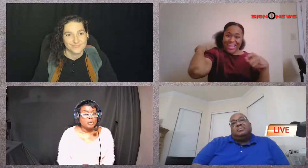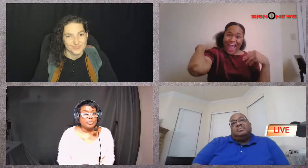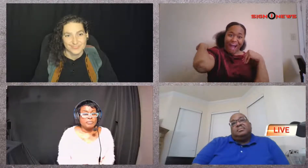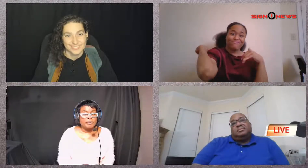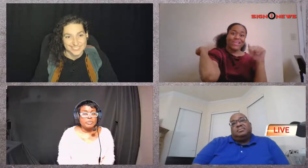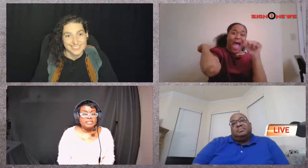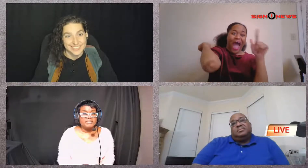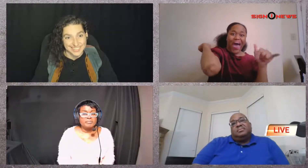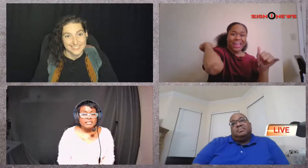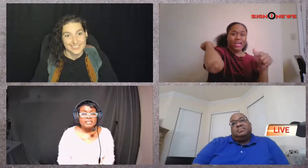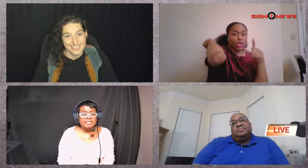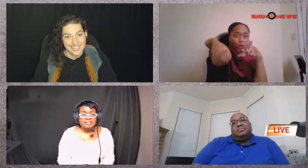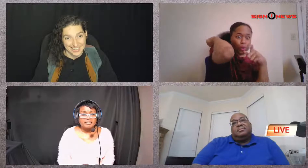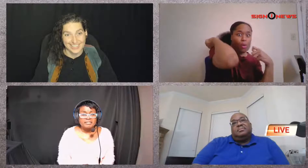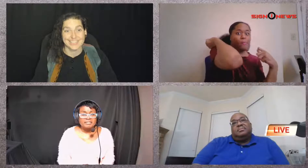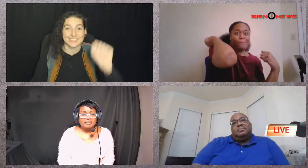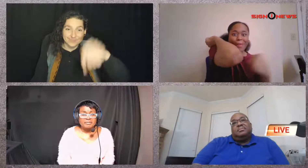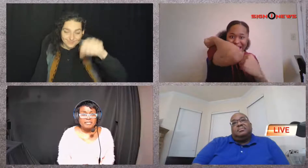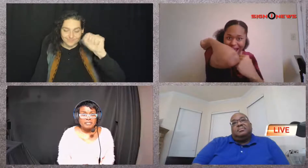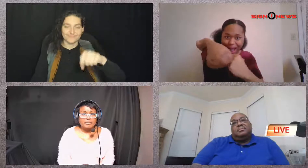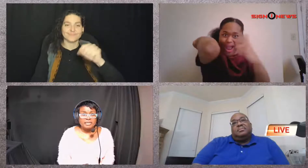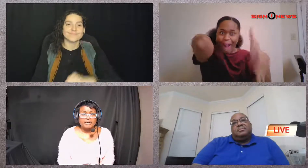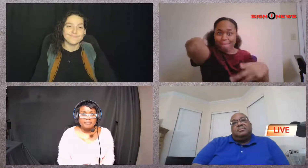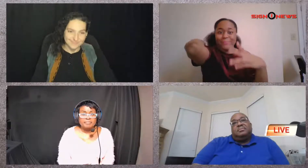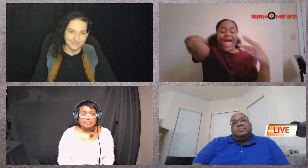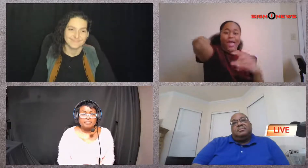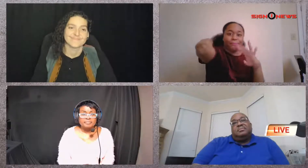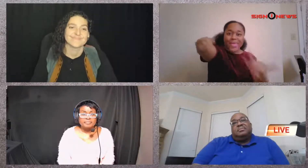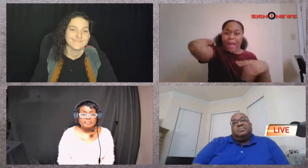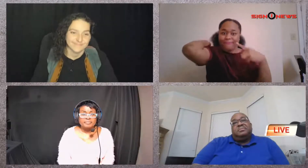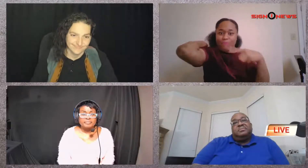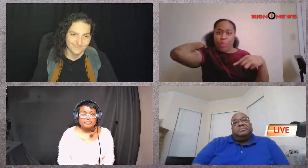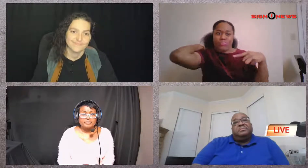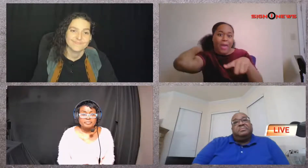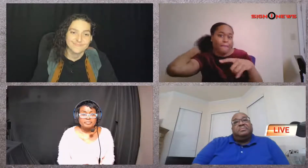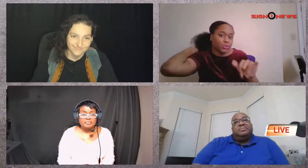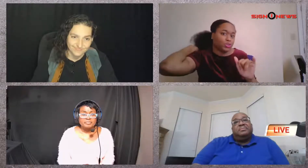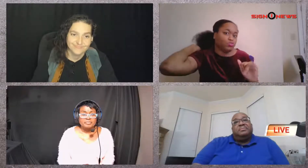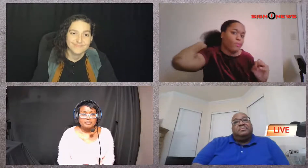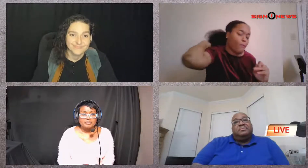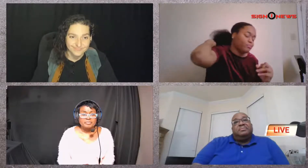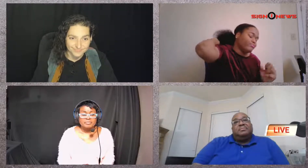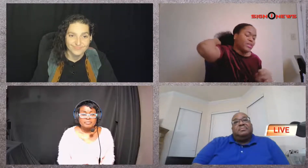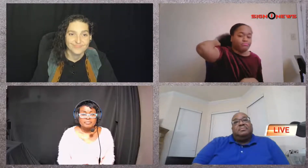And not only people with disabilities need to speak up.